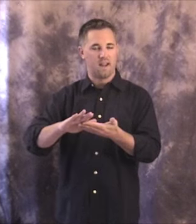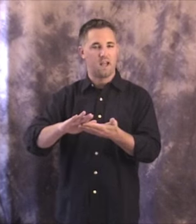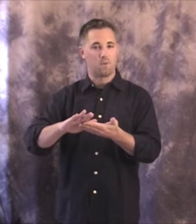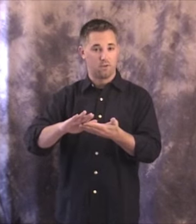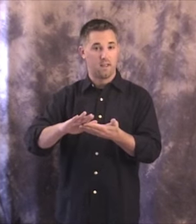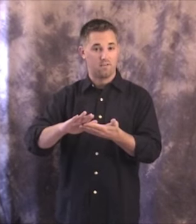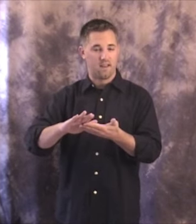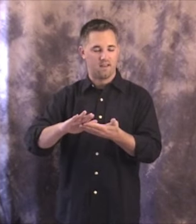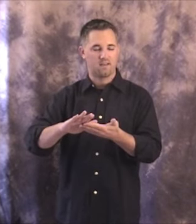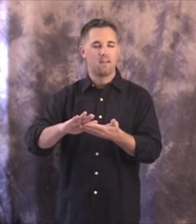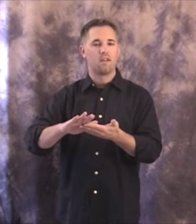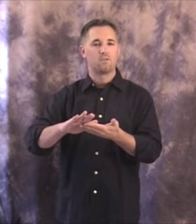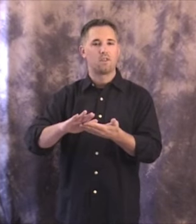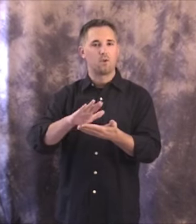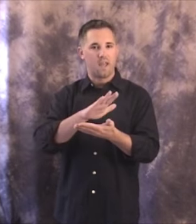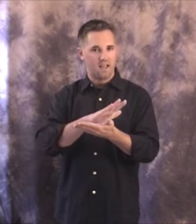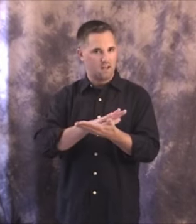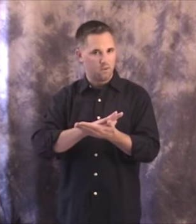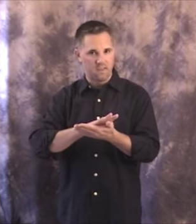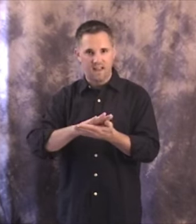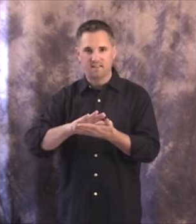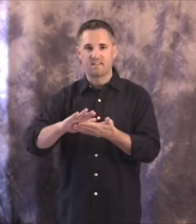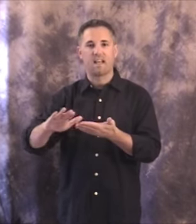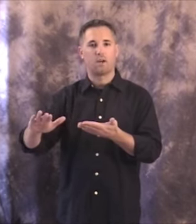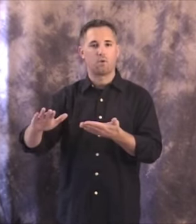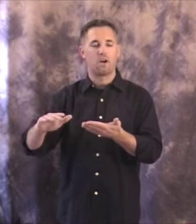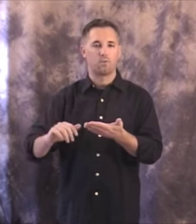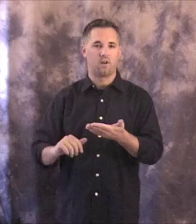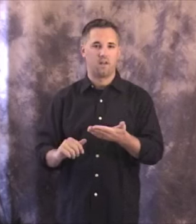hand with your left hand so that you can't hear the hands sliding across one another.